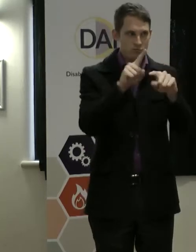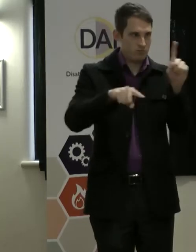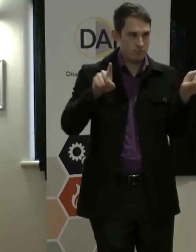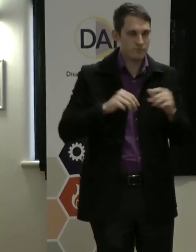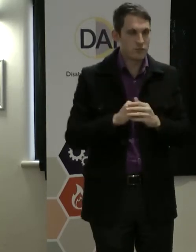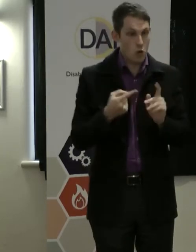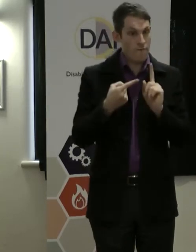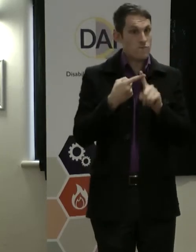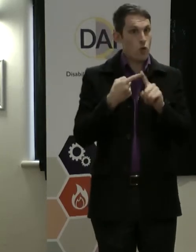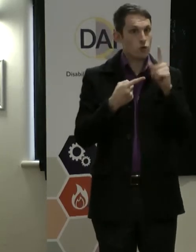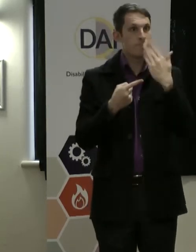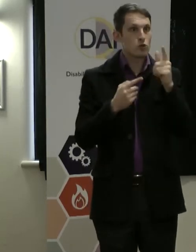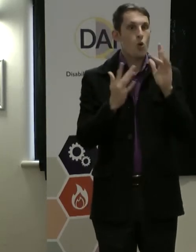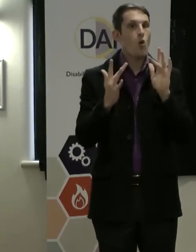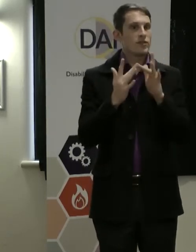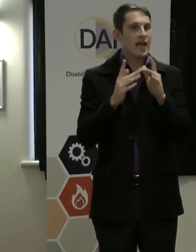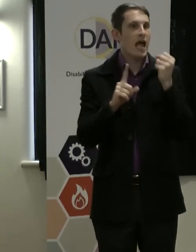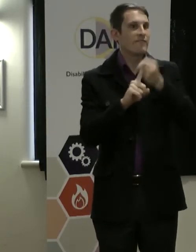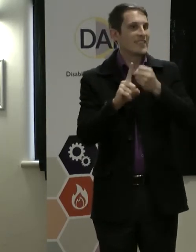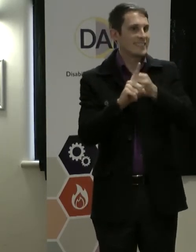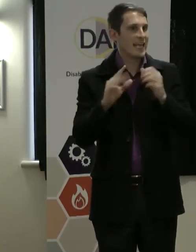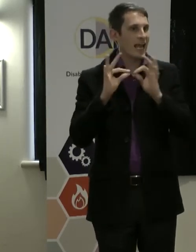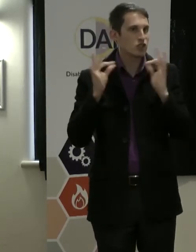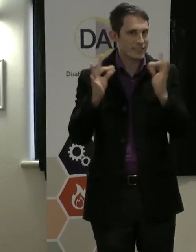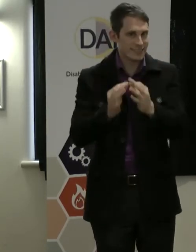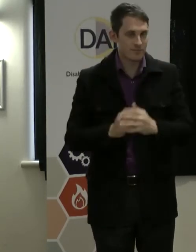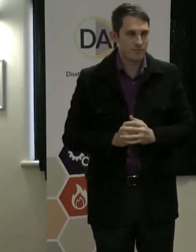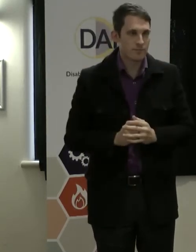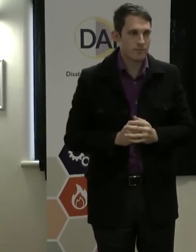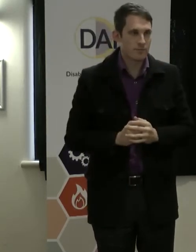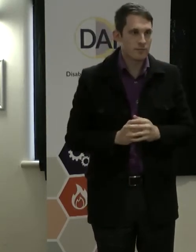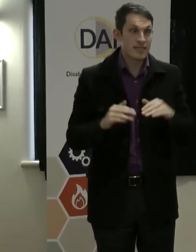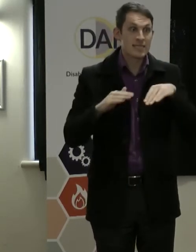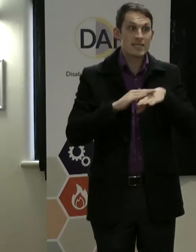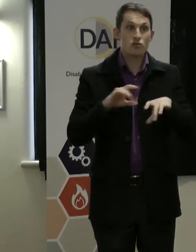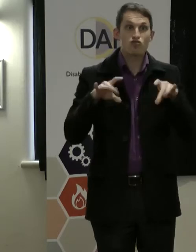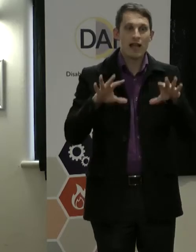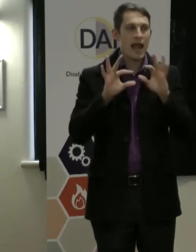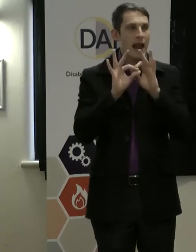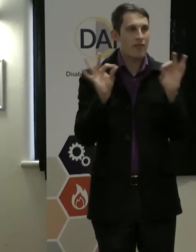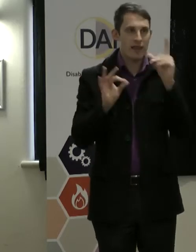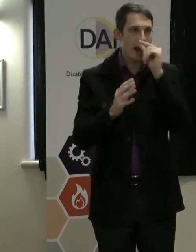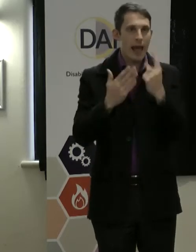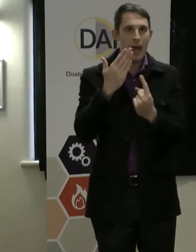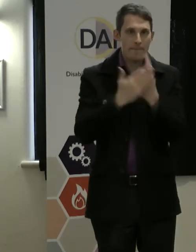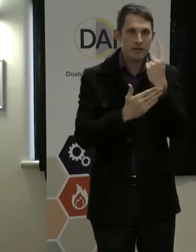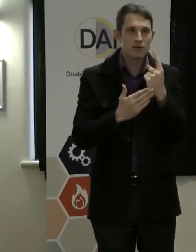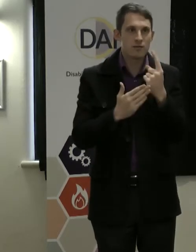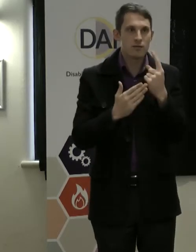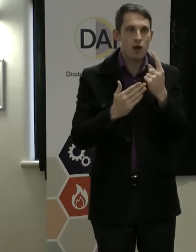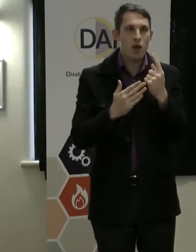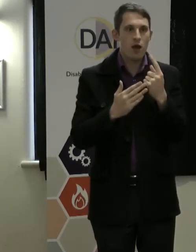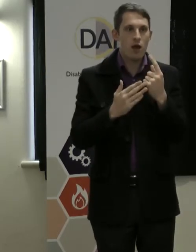be in contact with an advocacy agency. Nothing can happen in this country unless people are standing up and yelling about